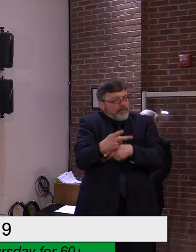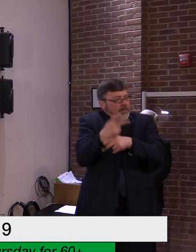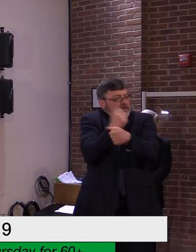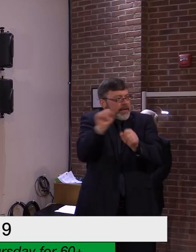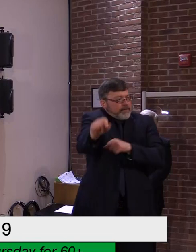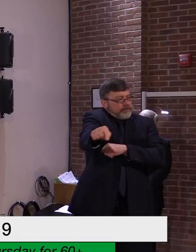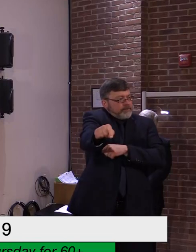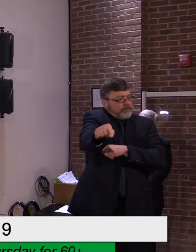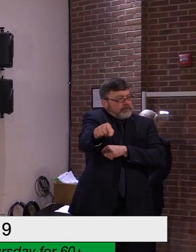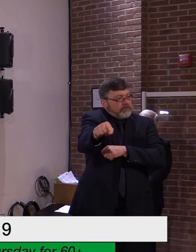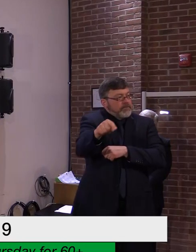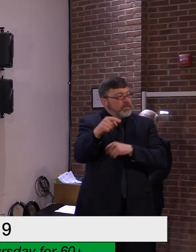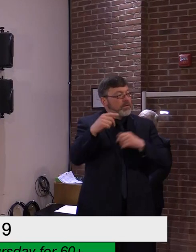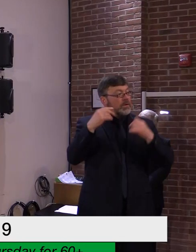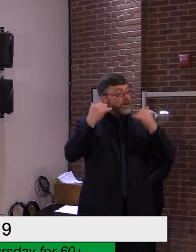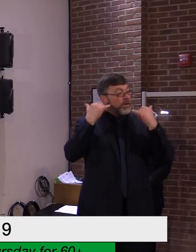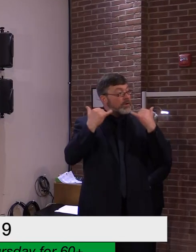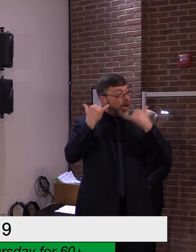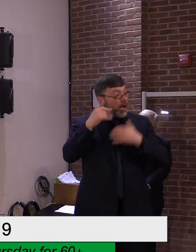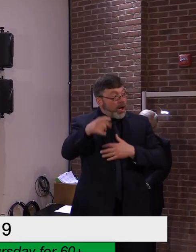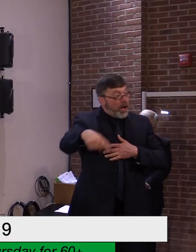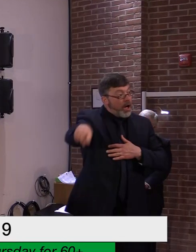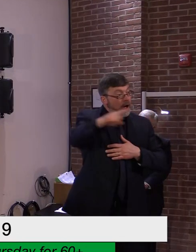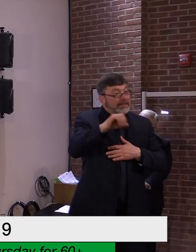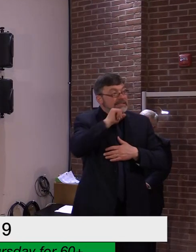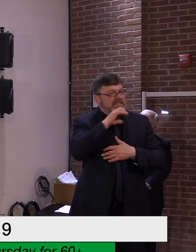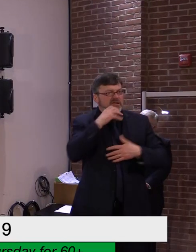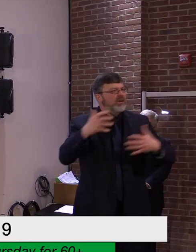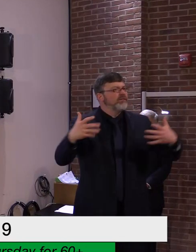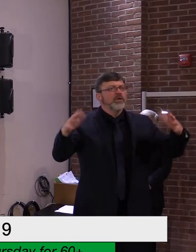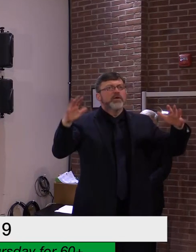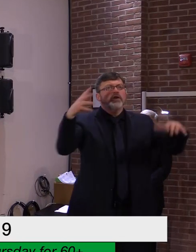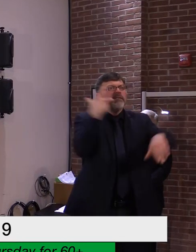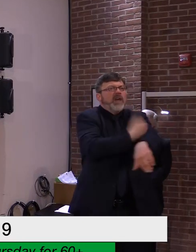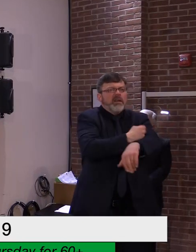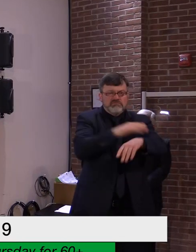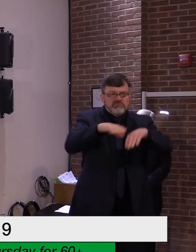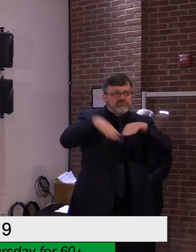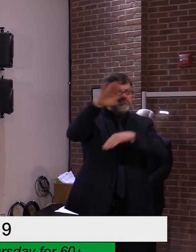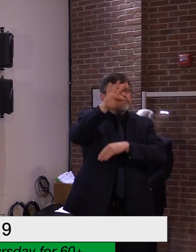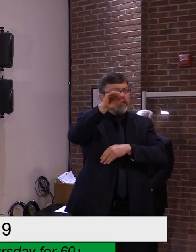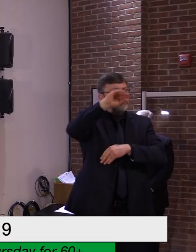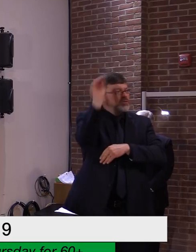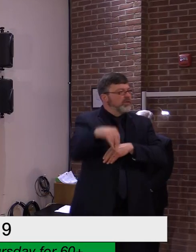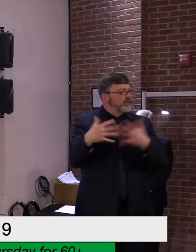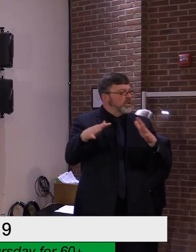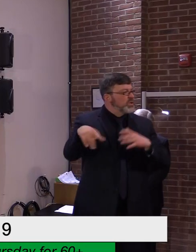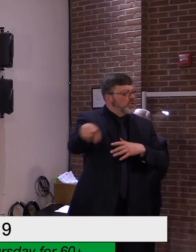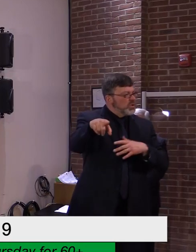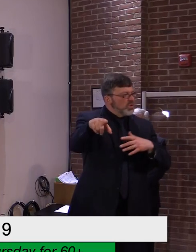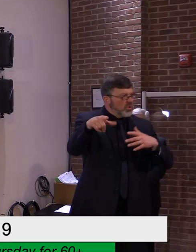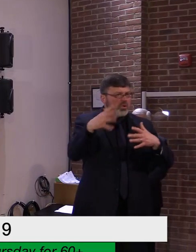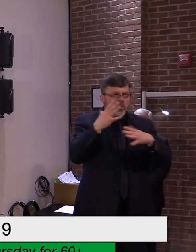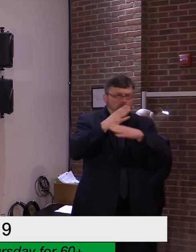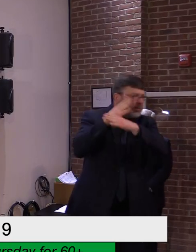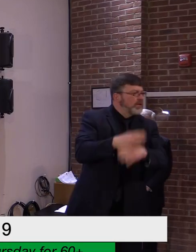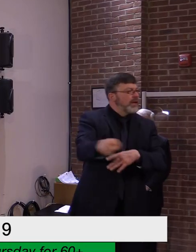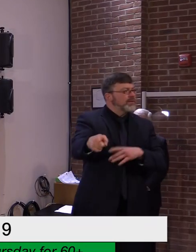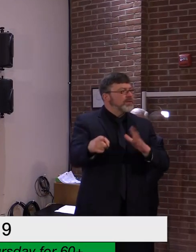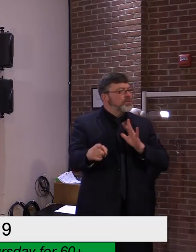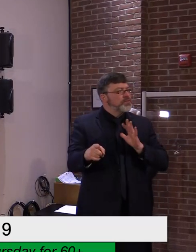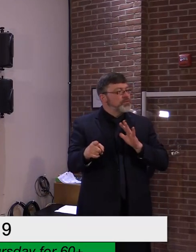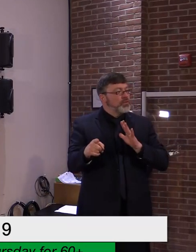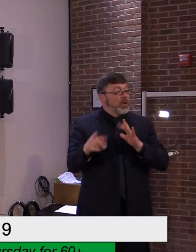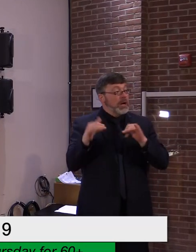older people are far more protected by vaccine, or soon will be. So the next request I am making to